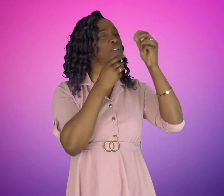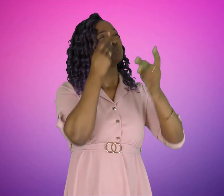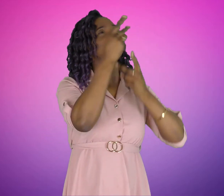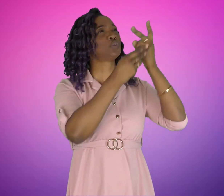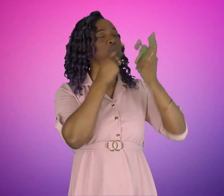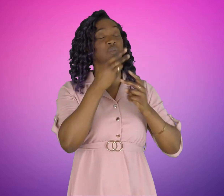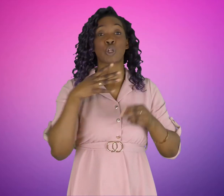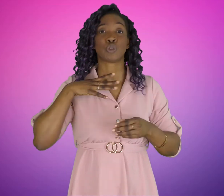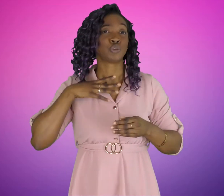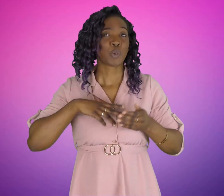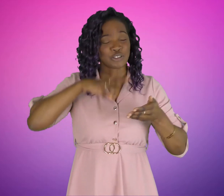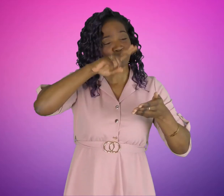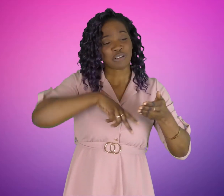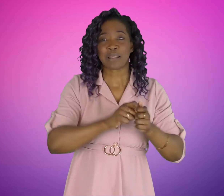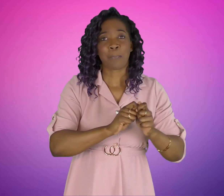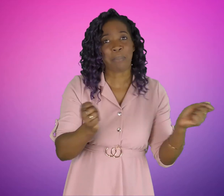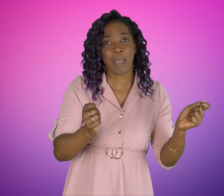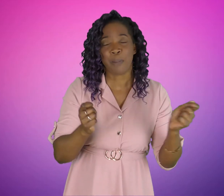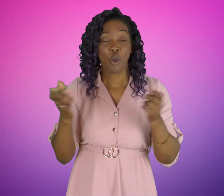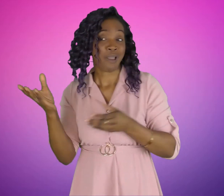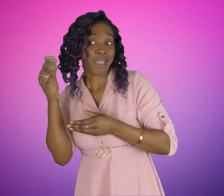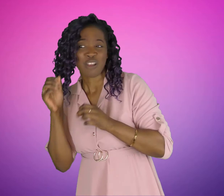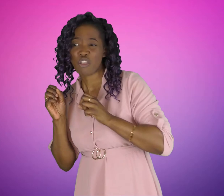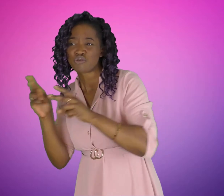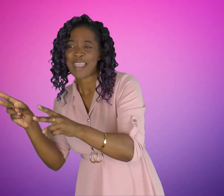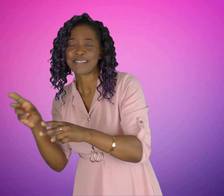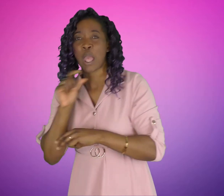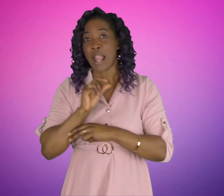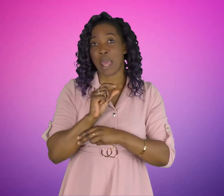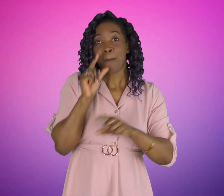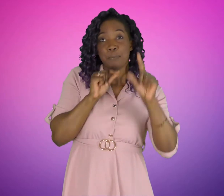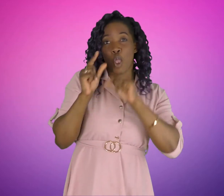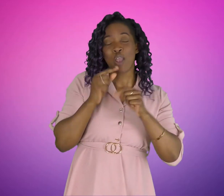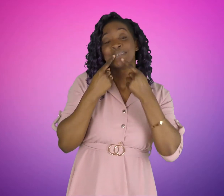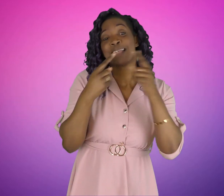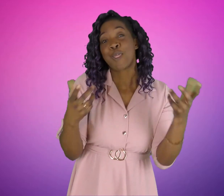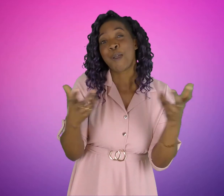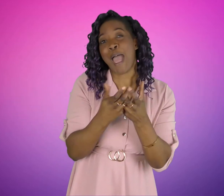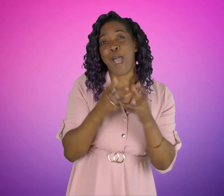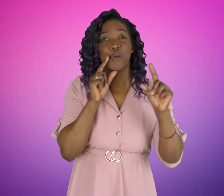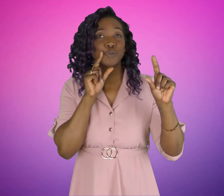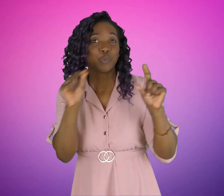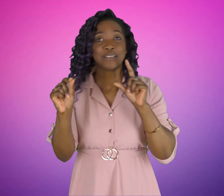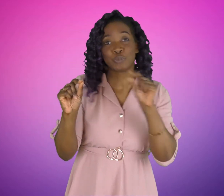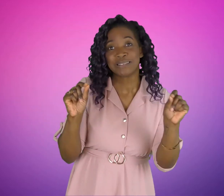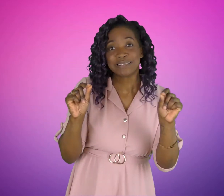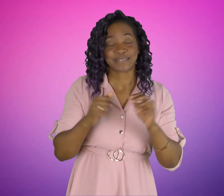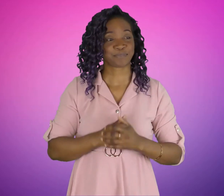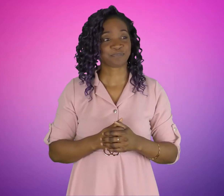to read it in the paper or hear it in the street. Let a little birdie tell you with a tweet, tweet. Morning, Cheryl. Morning. Did you